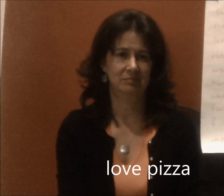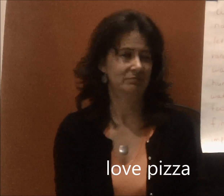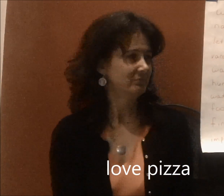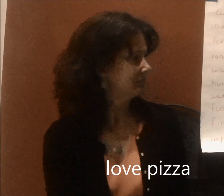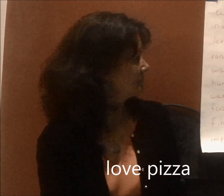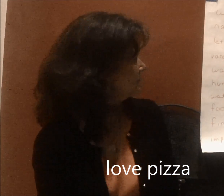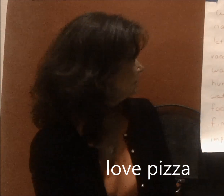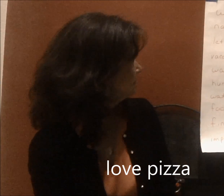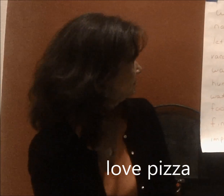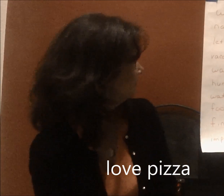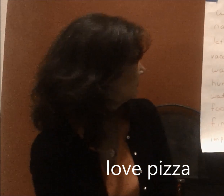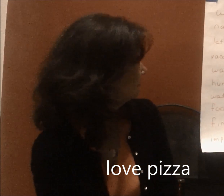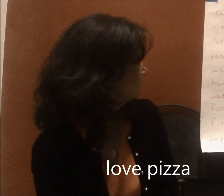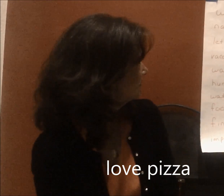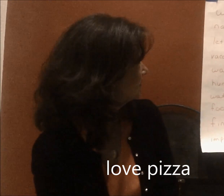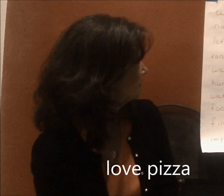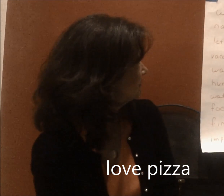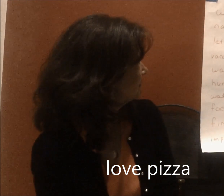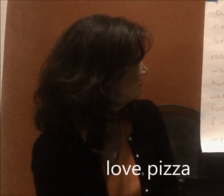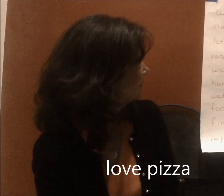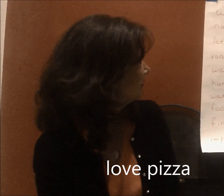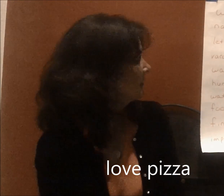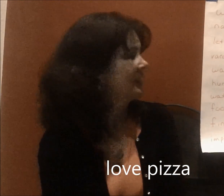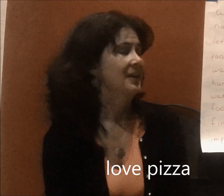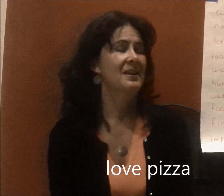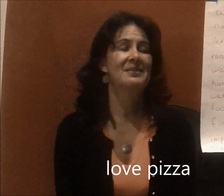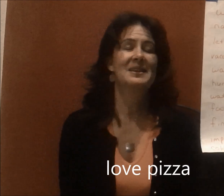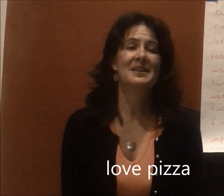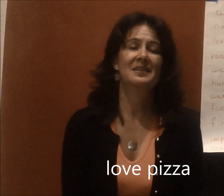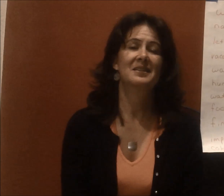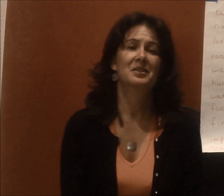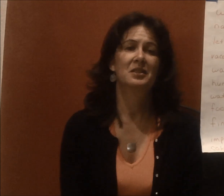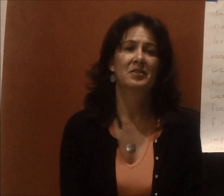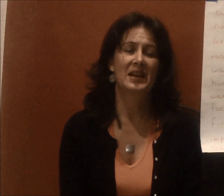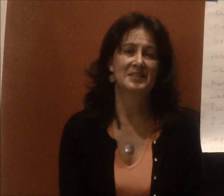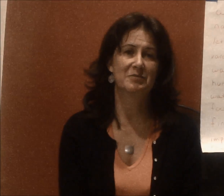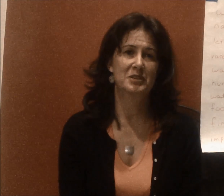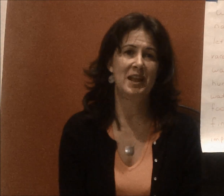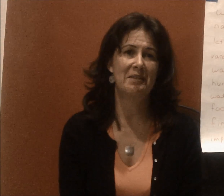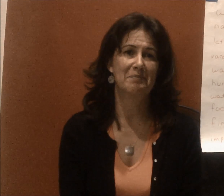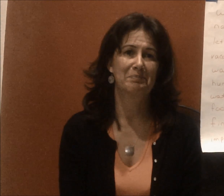And I think that's it for today.